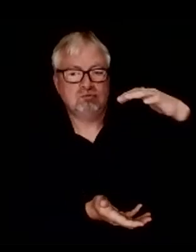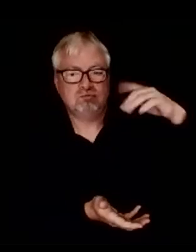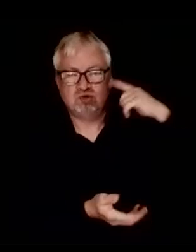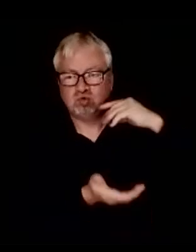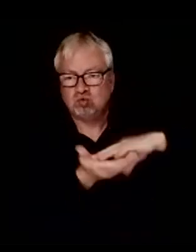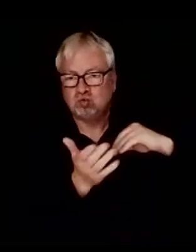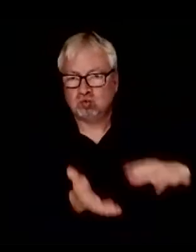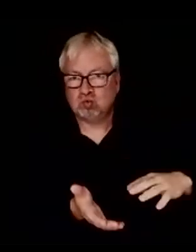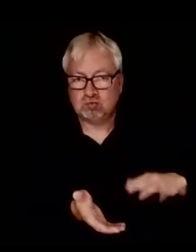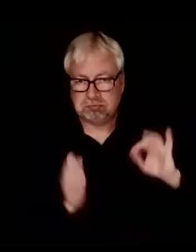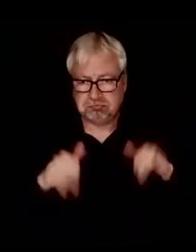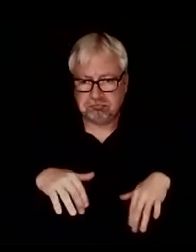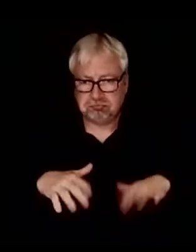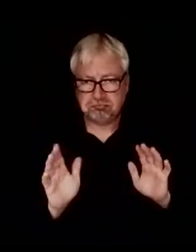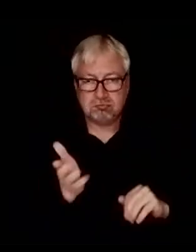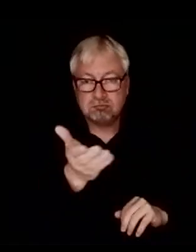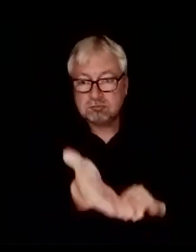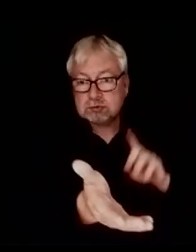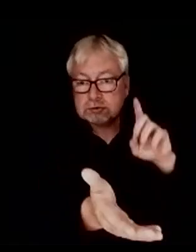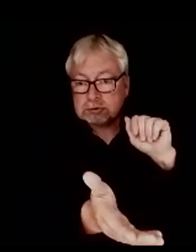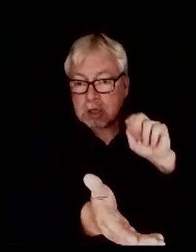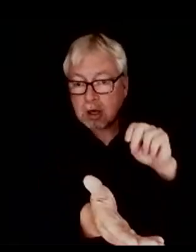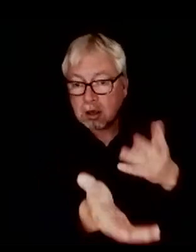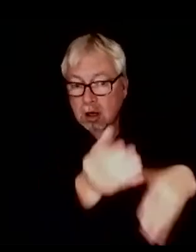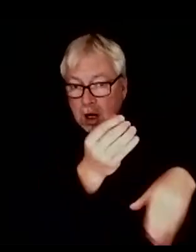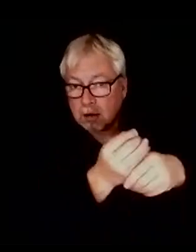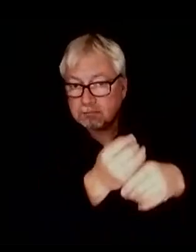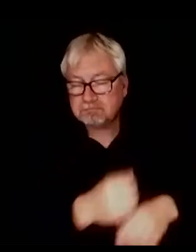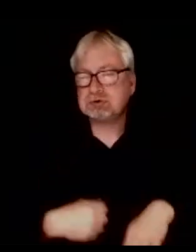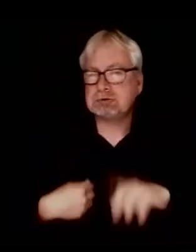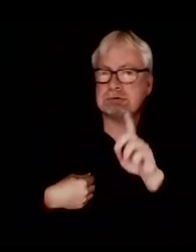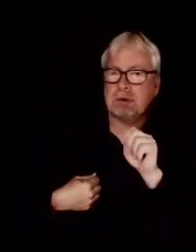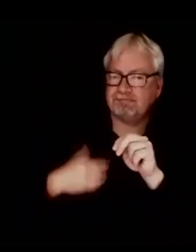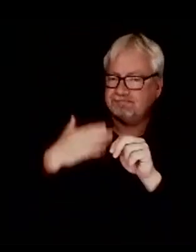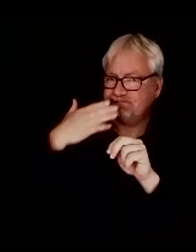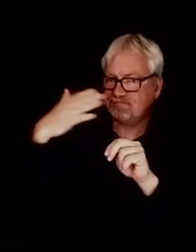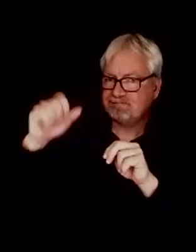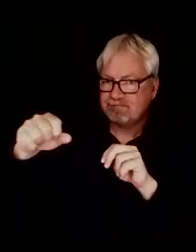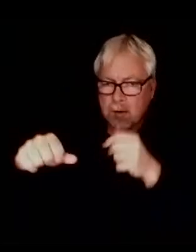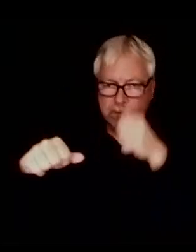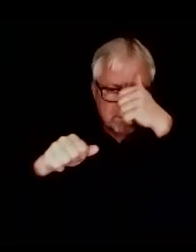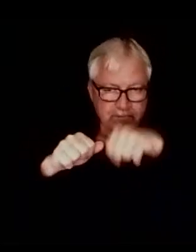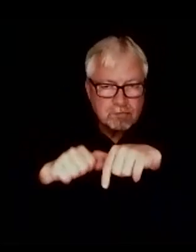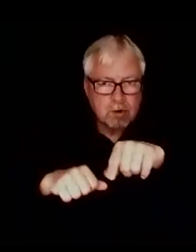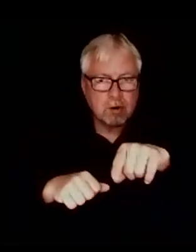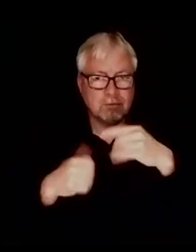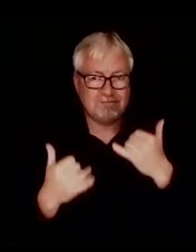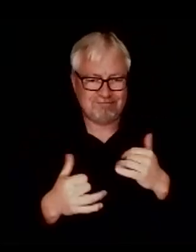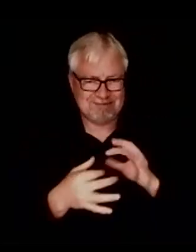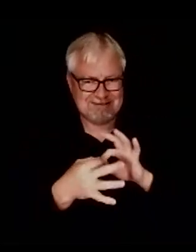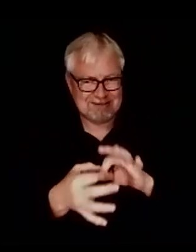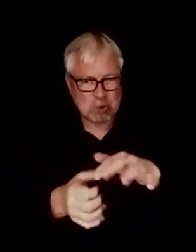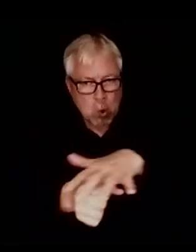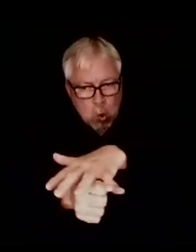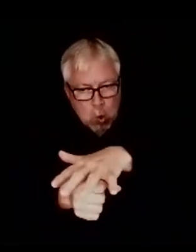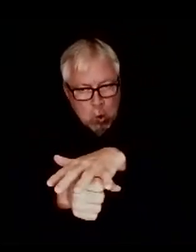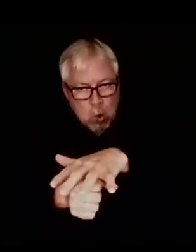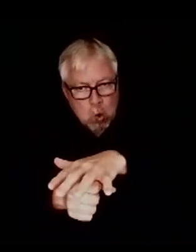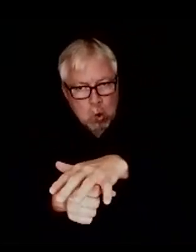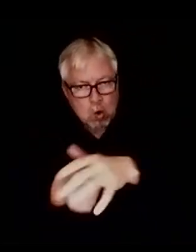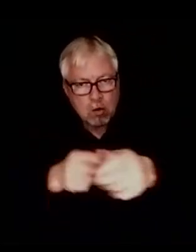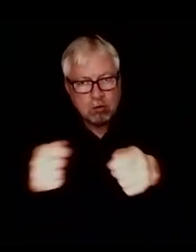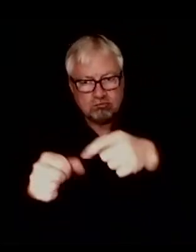thanks, Commissioner. I think it's important to remember this is about local control at the local district level, and then how does the